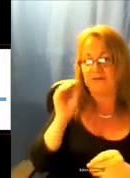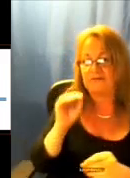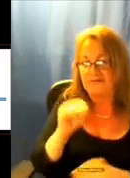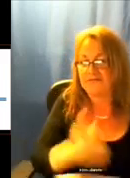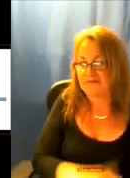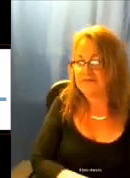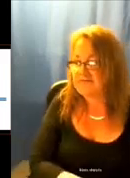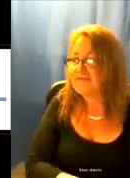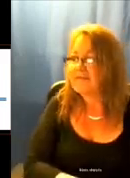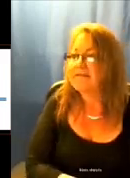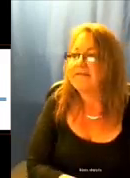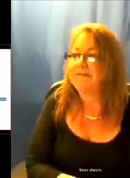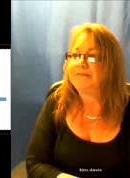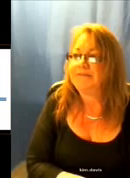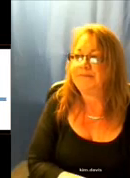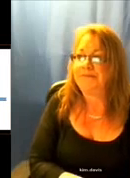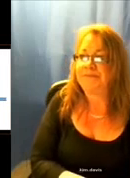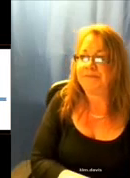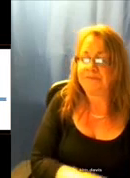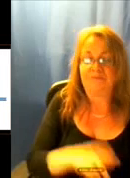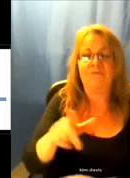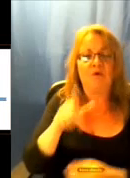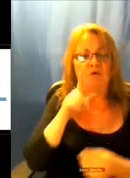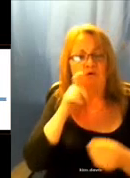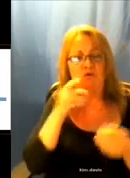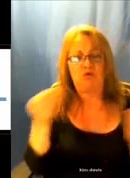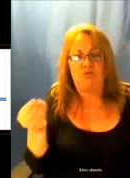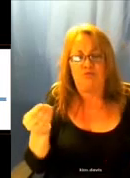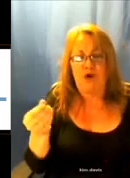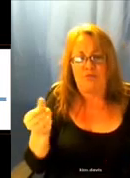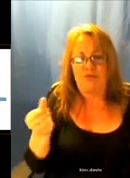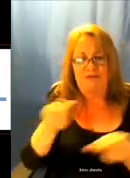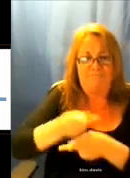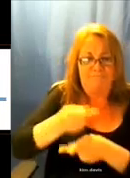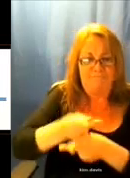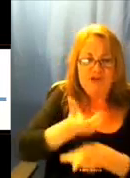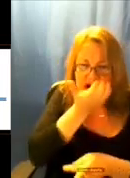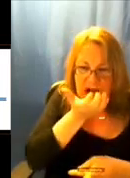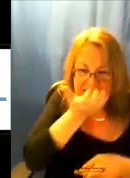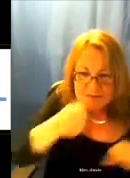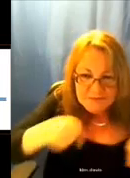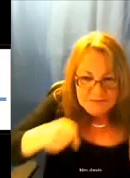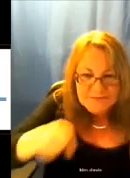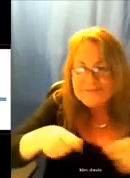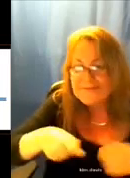And what they have to process they must follow to evict a resident.